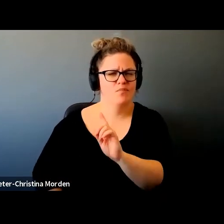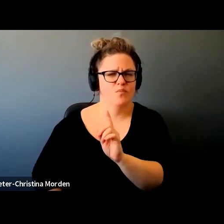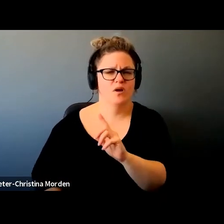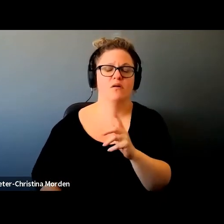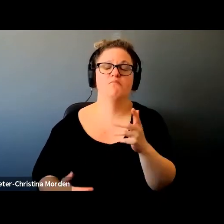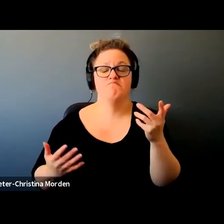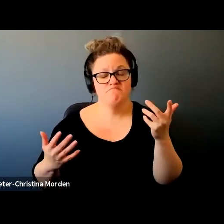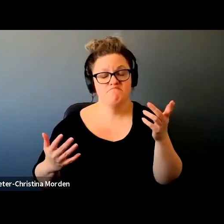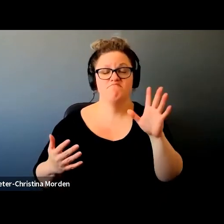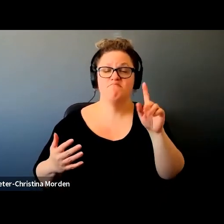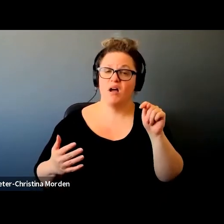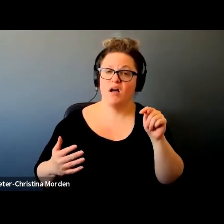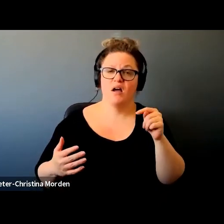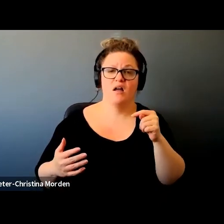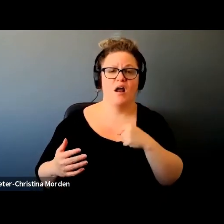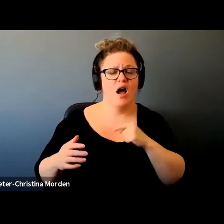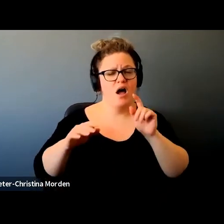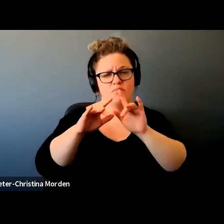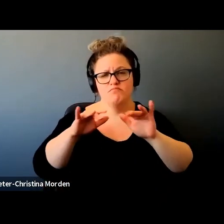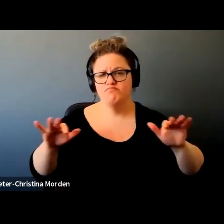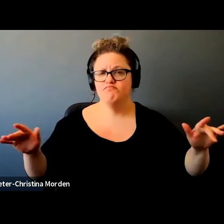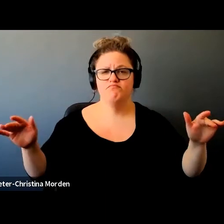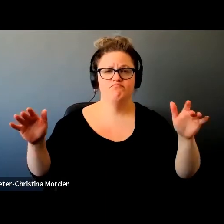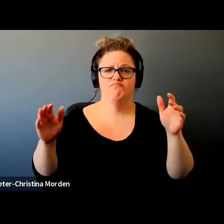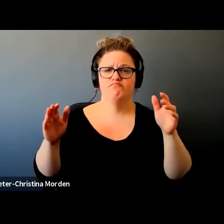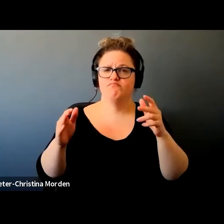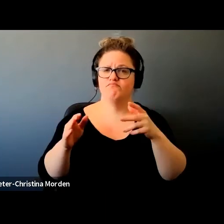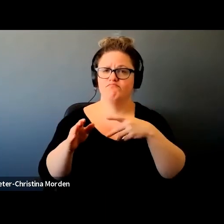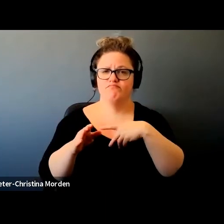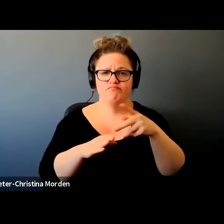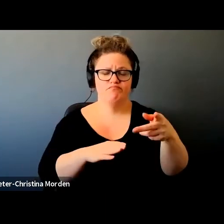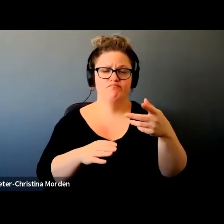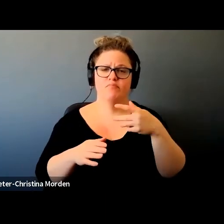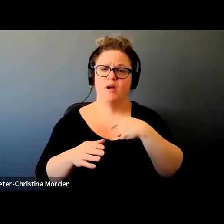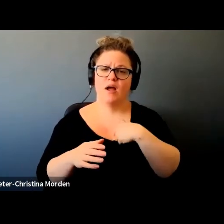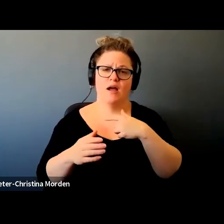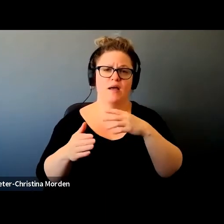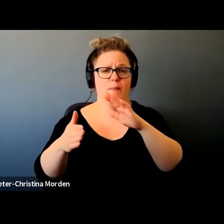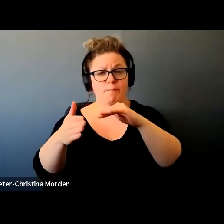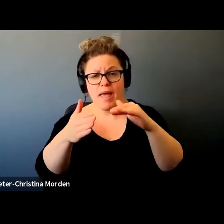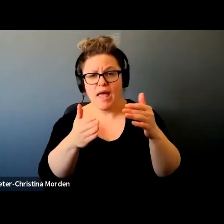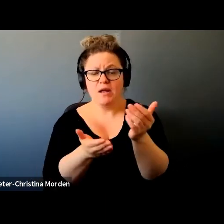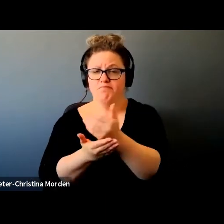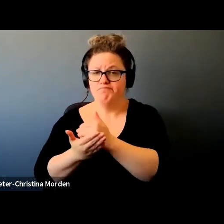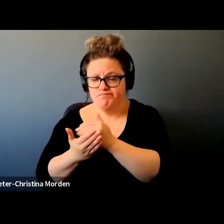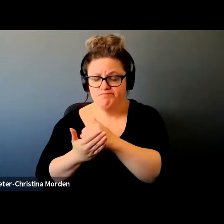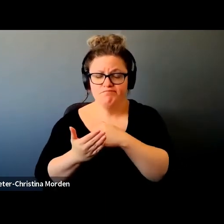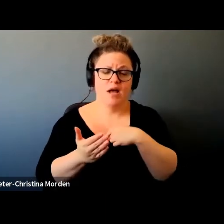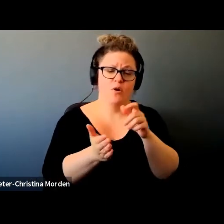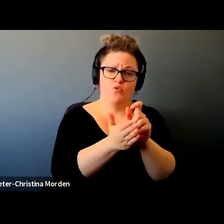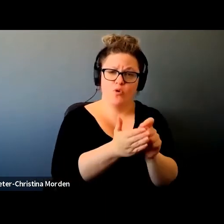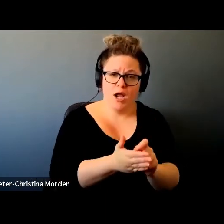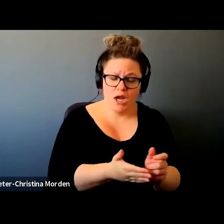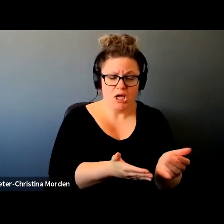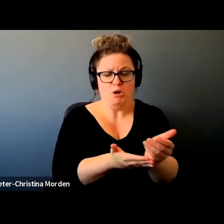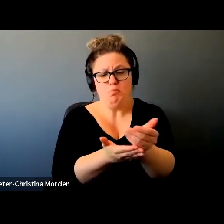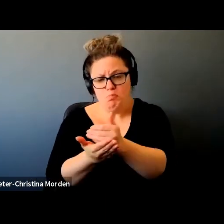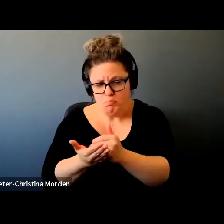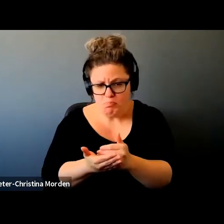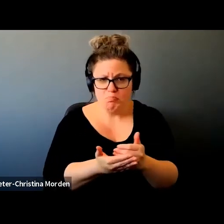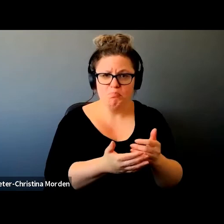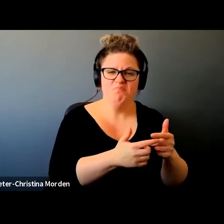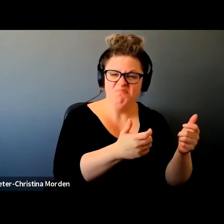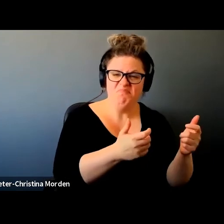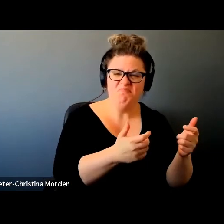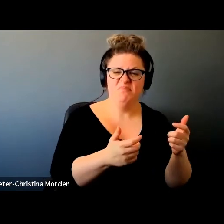I've diversified my income too, I do a little bit of painting and theater, I do a little bit of writing here, I do a little bit of my own work, and